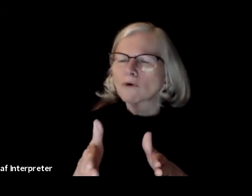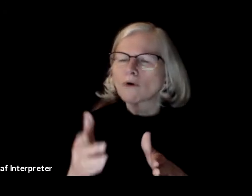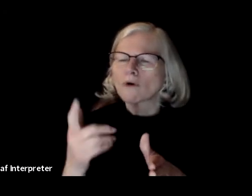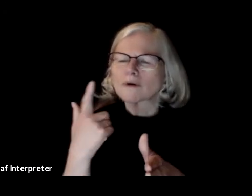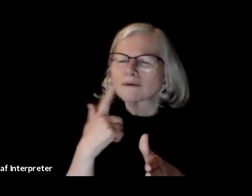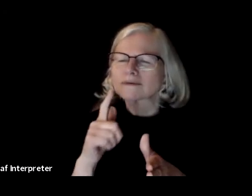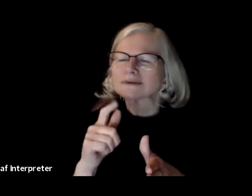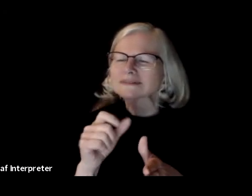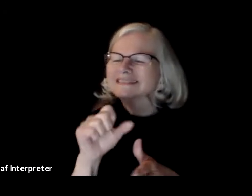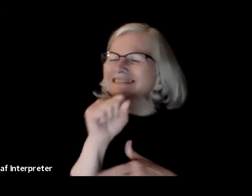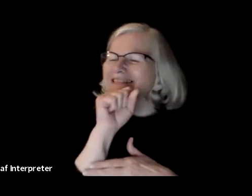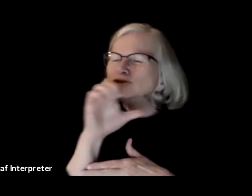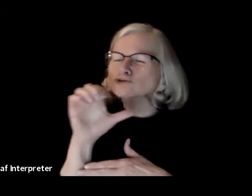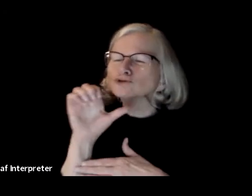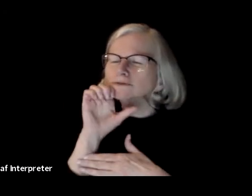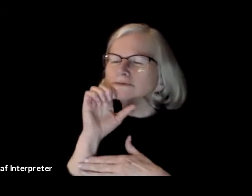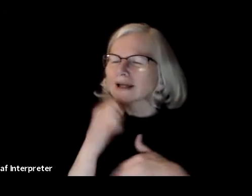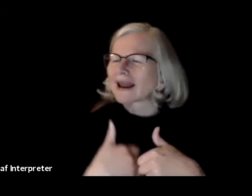implemented their program.